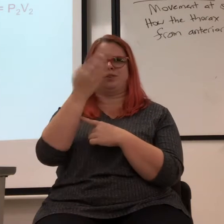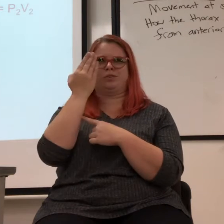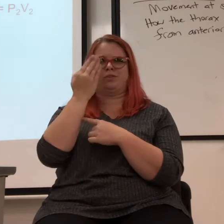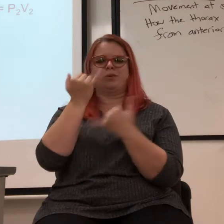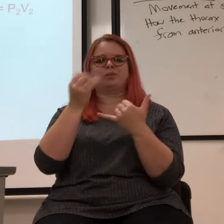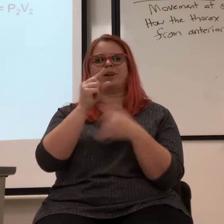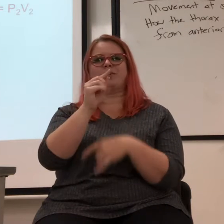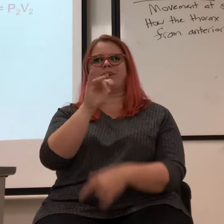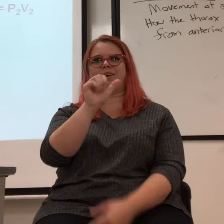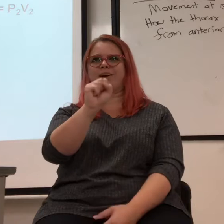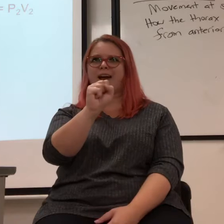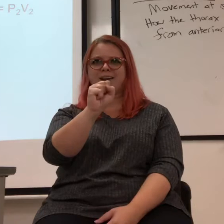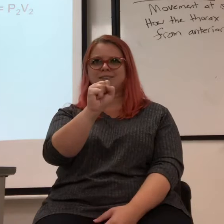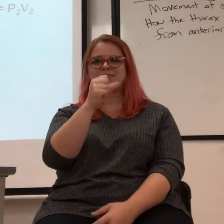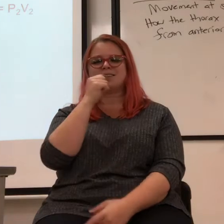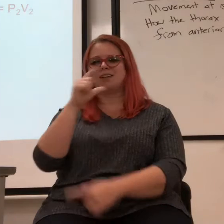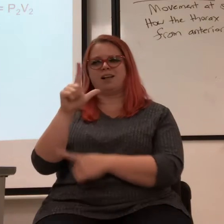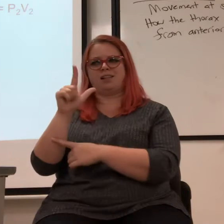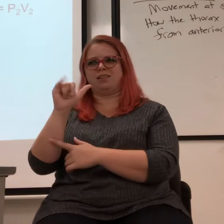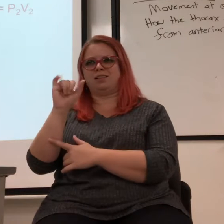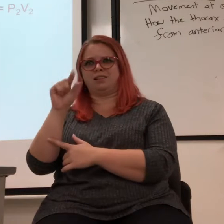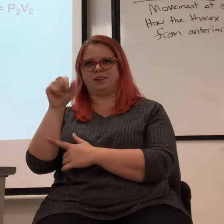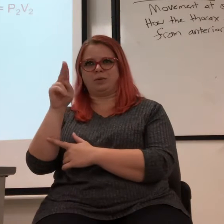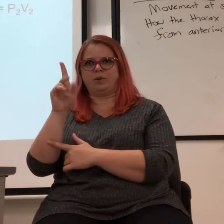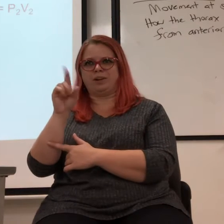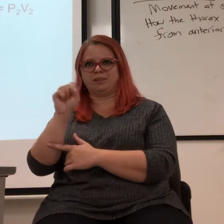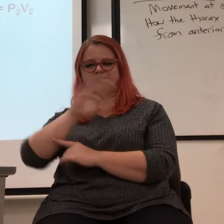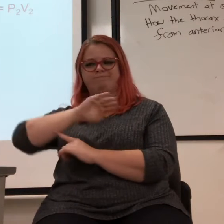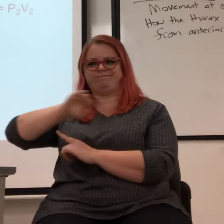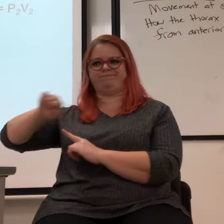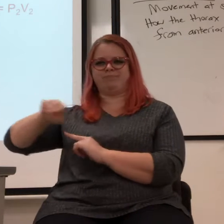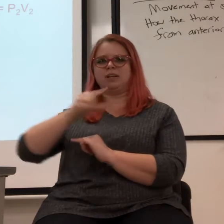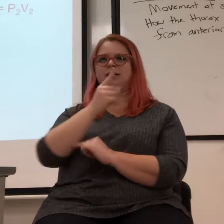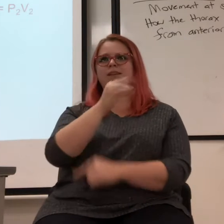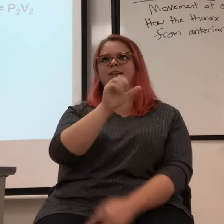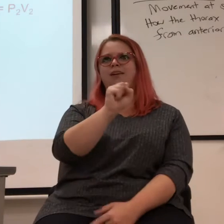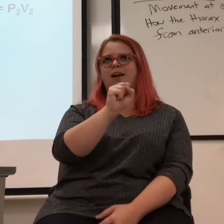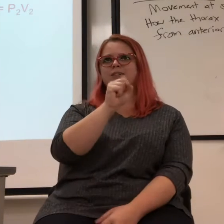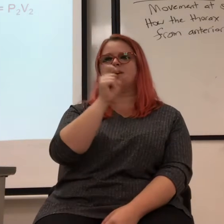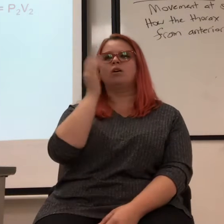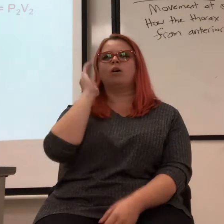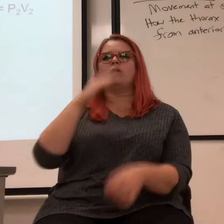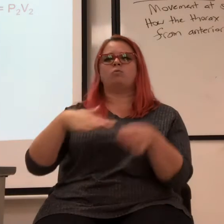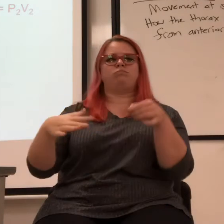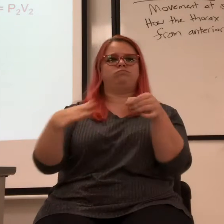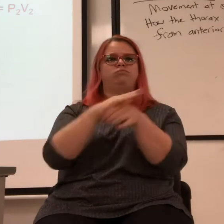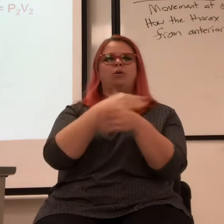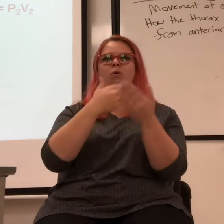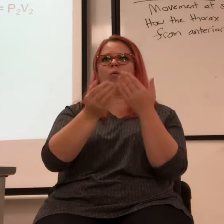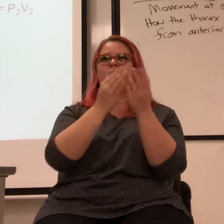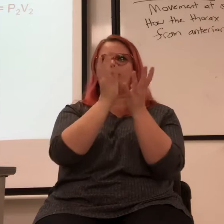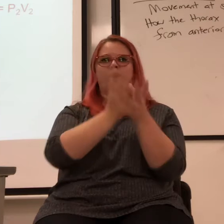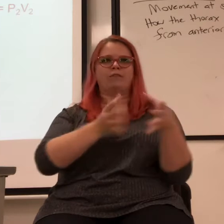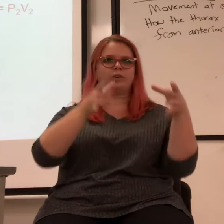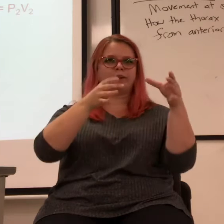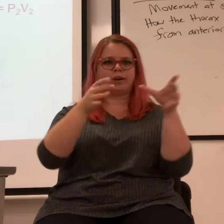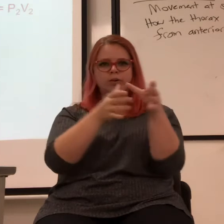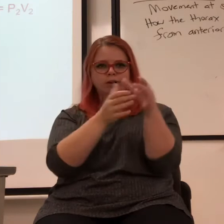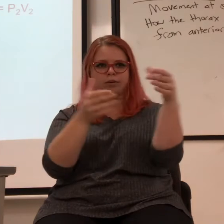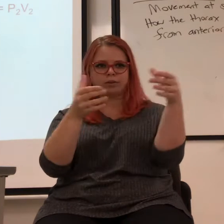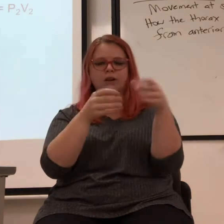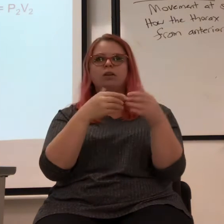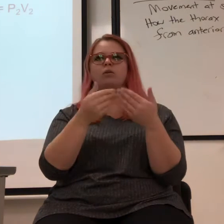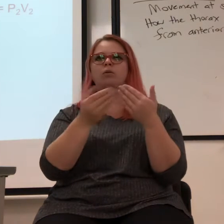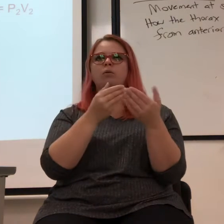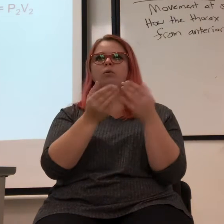with gases, not liquids, and that gases fill whatever chamber you inject them into. In this